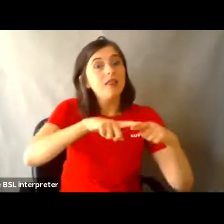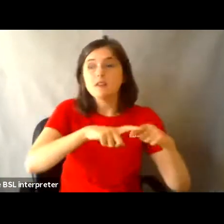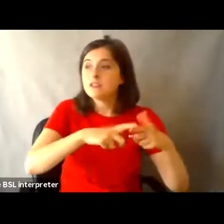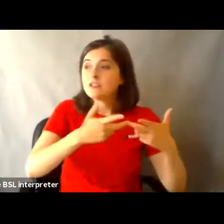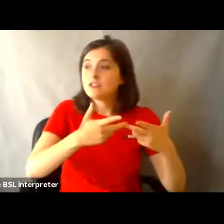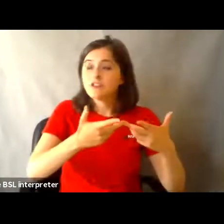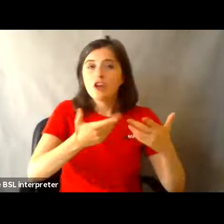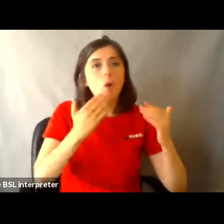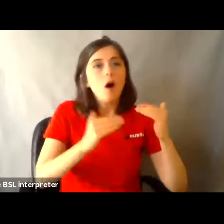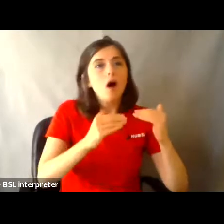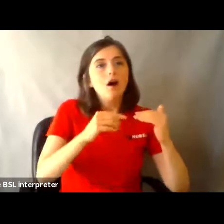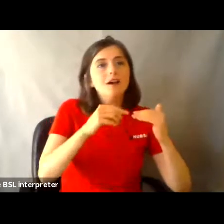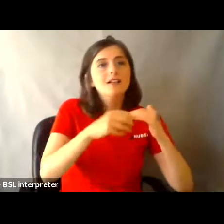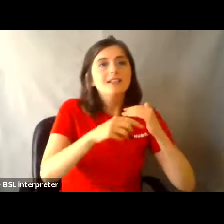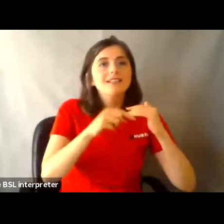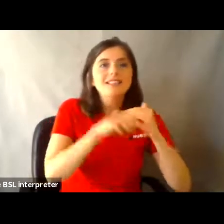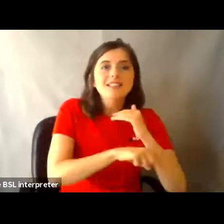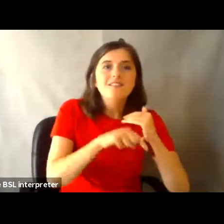and oppressed.